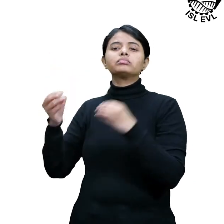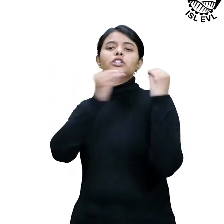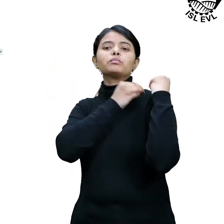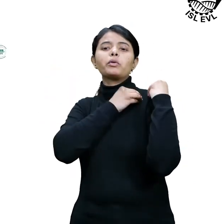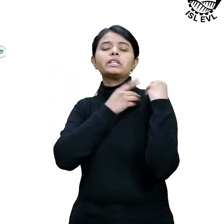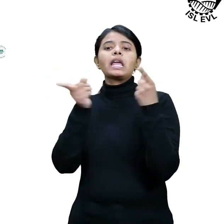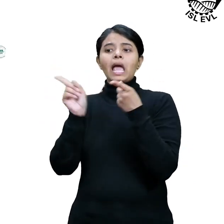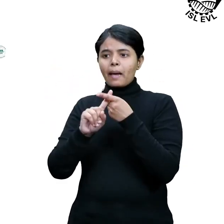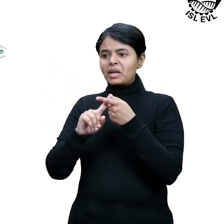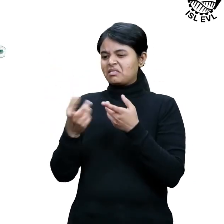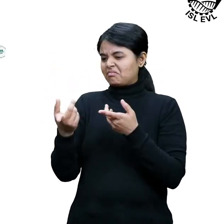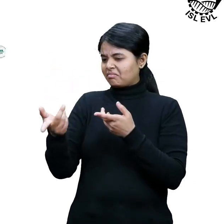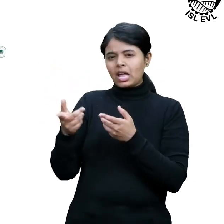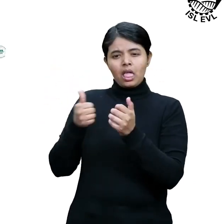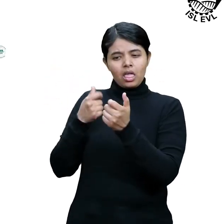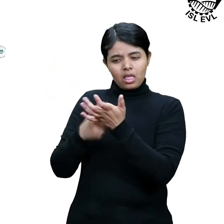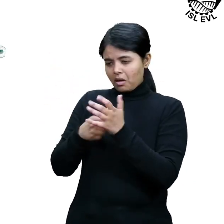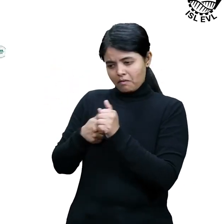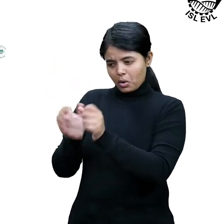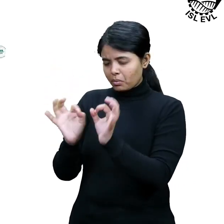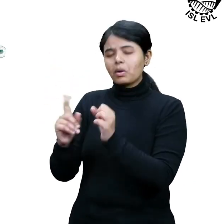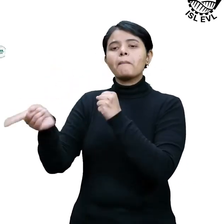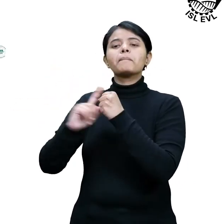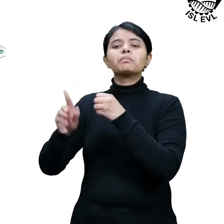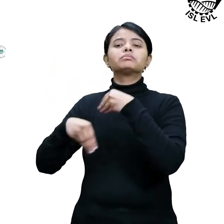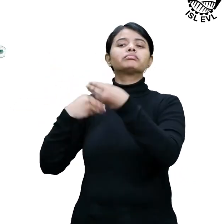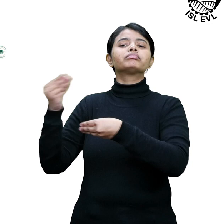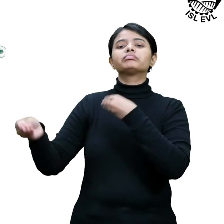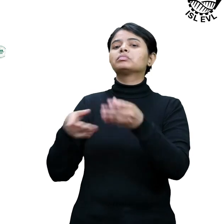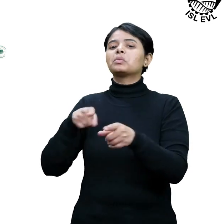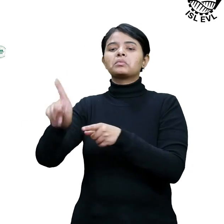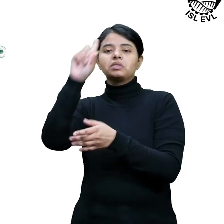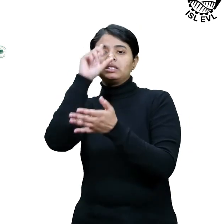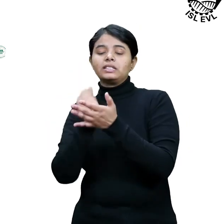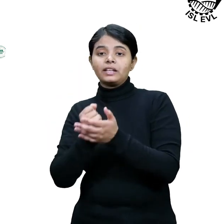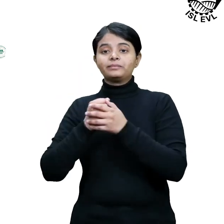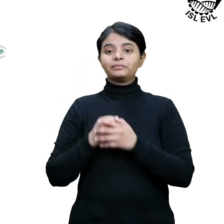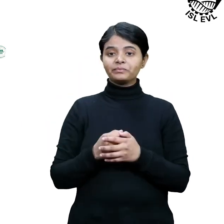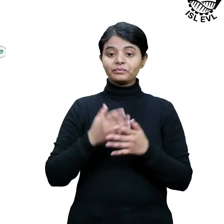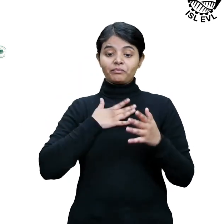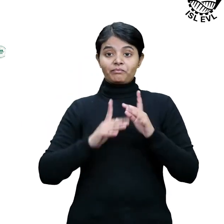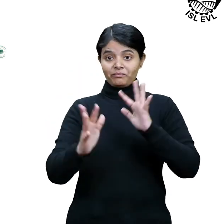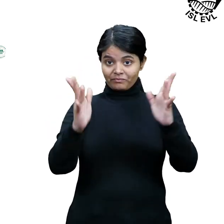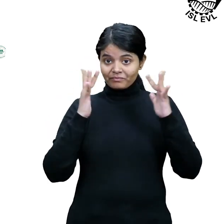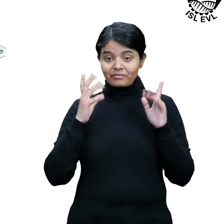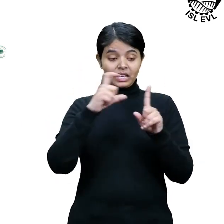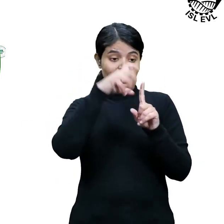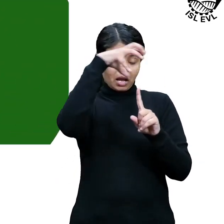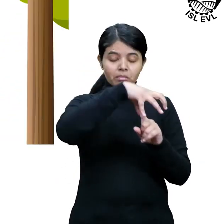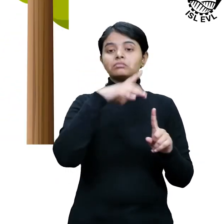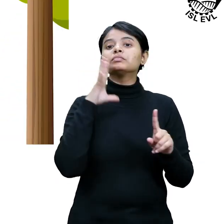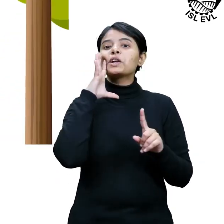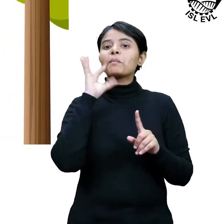Biodiversity Authority and the State Biodiversity Boards are authorized to enforce this process at their respective